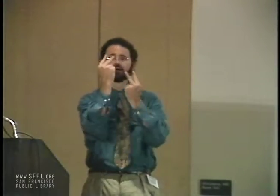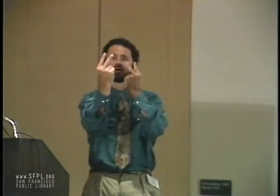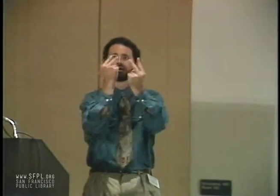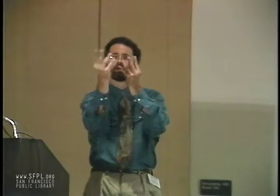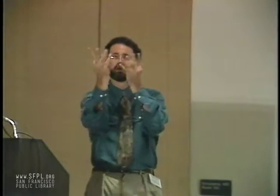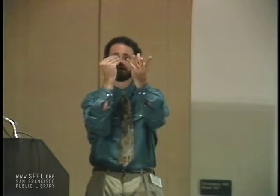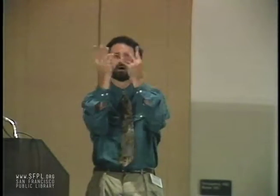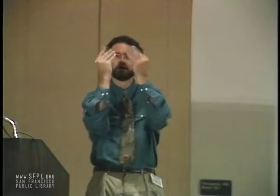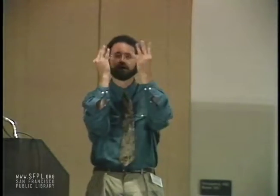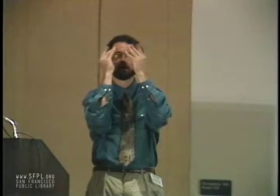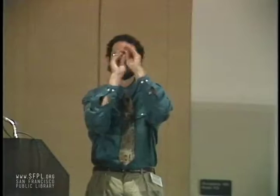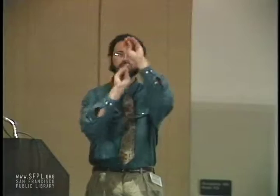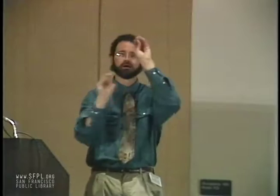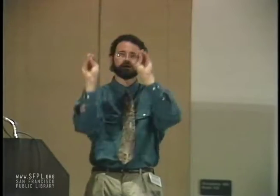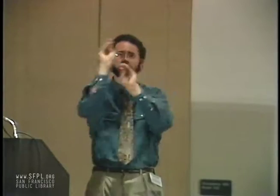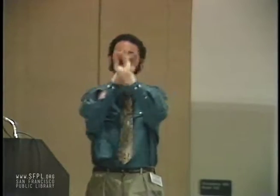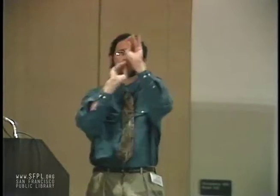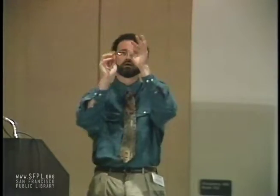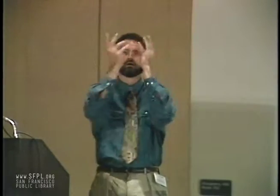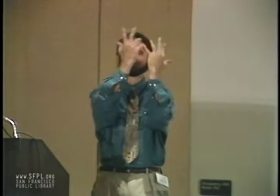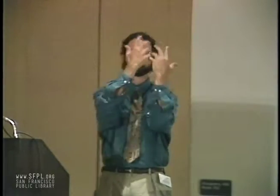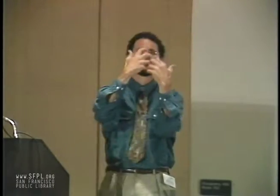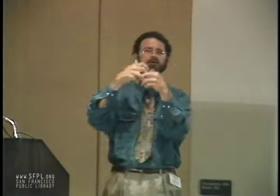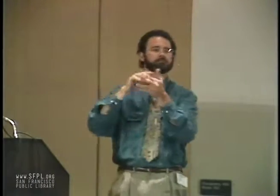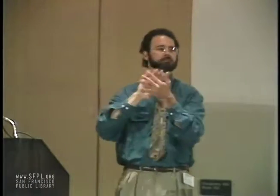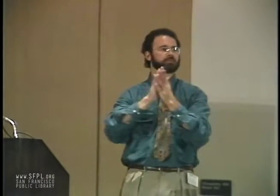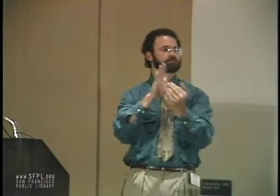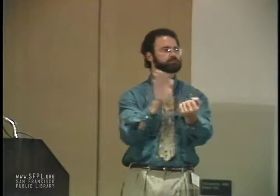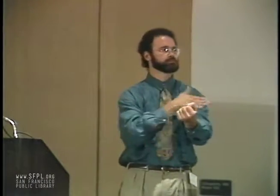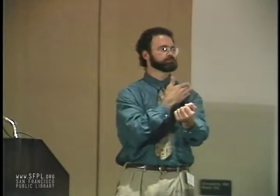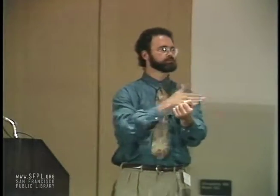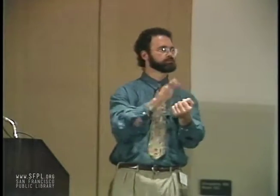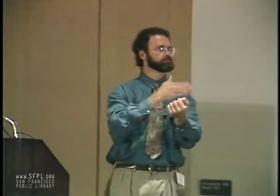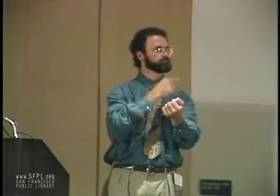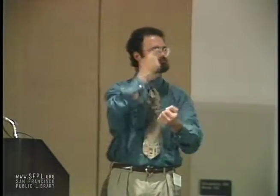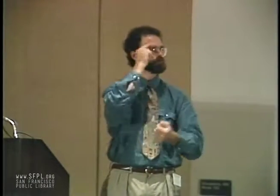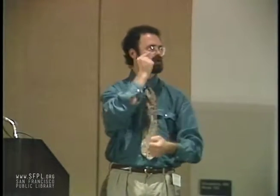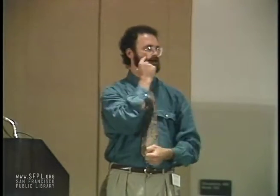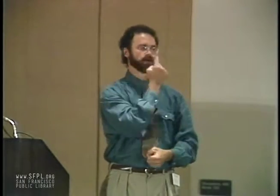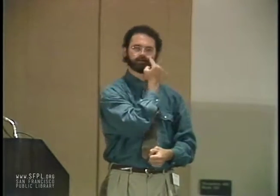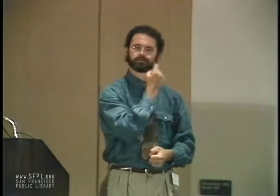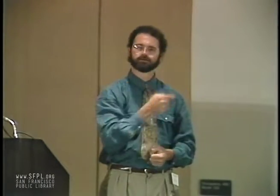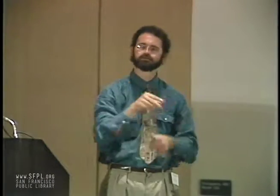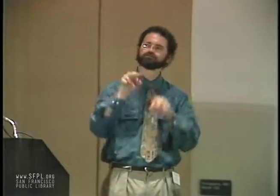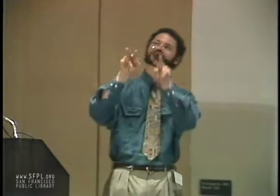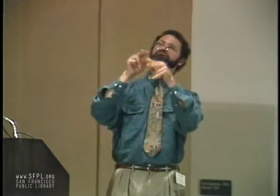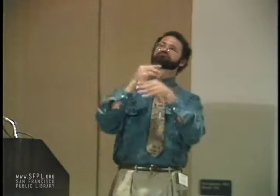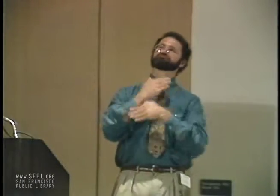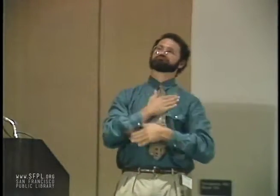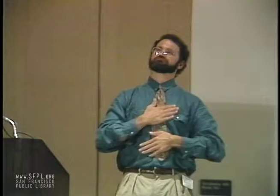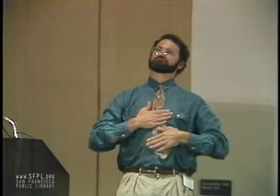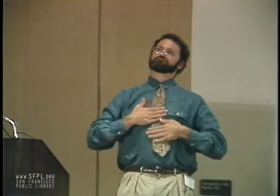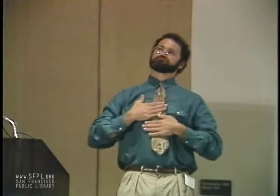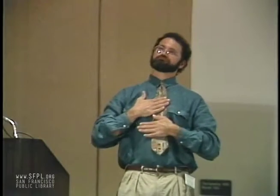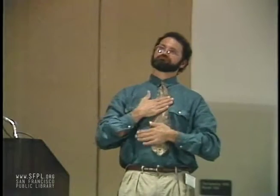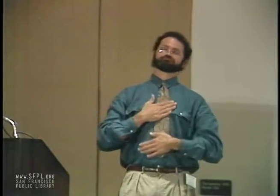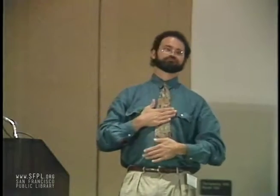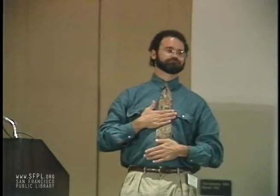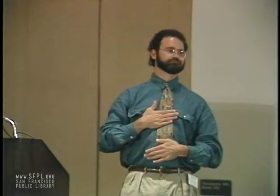It's related to a sense of harmony and the way things are organized and presented visually.